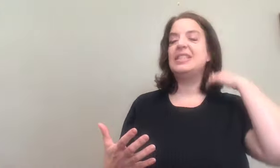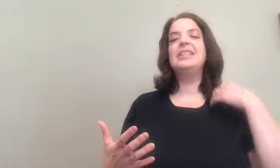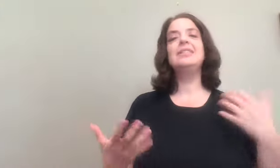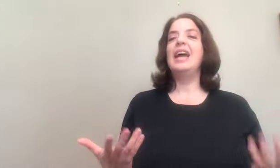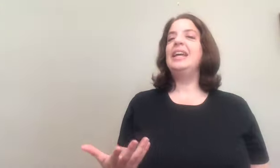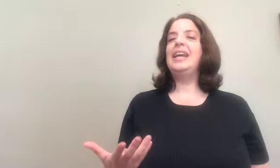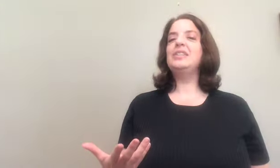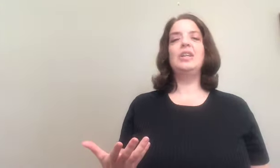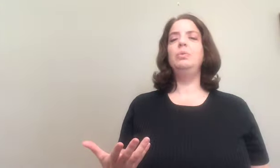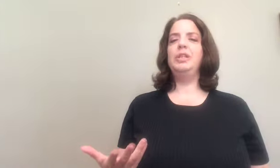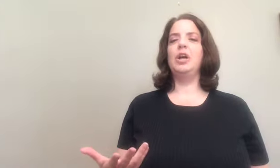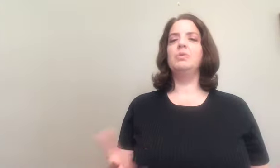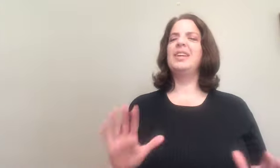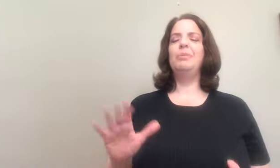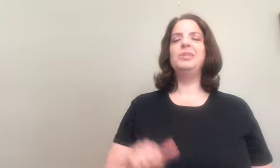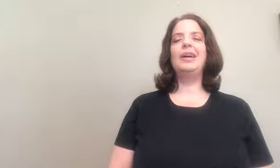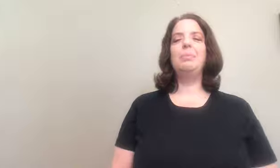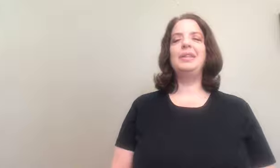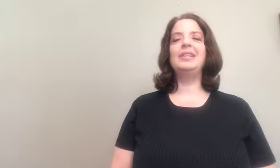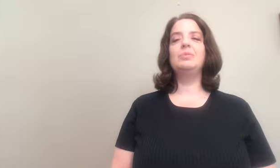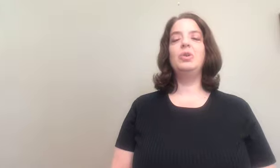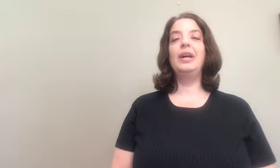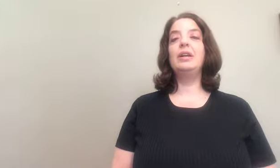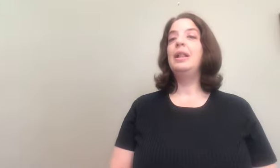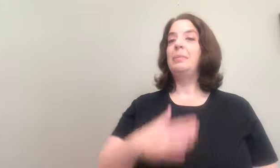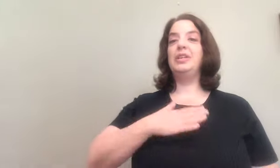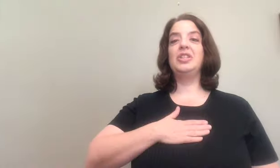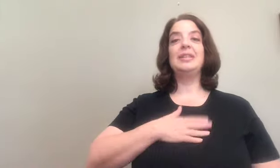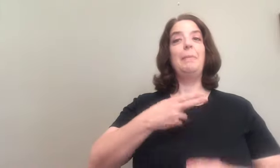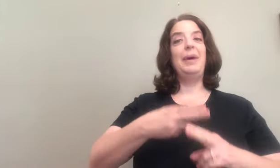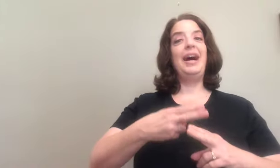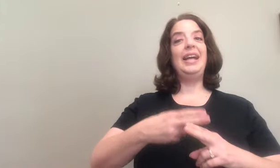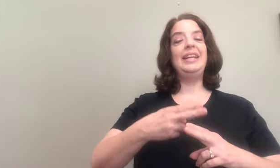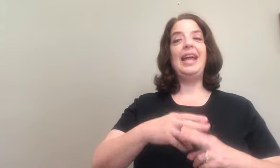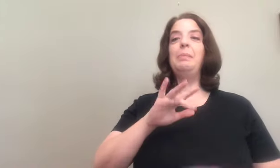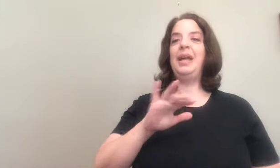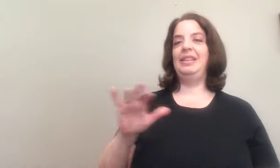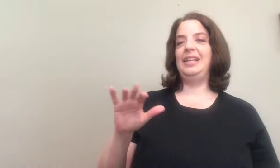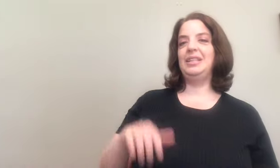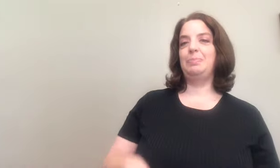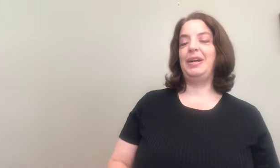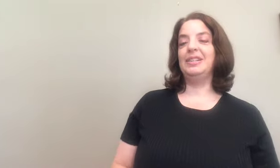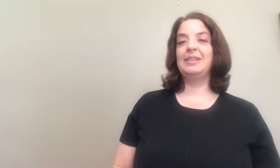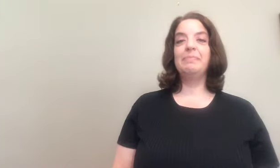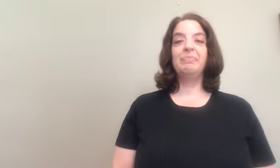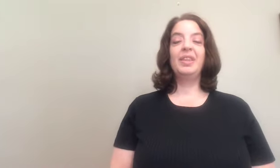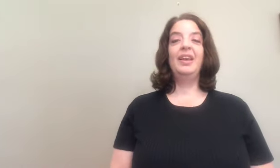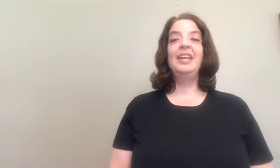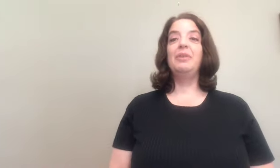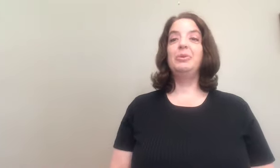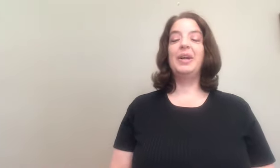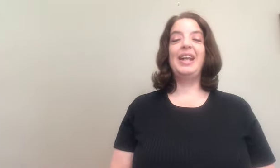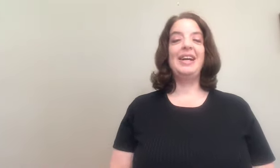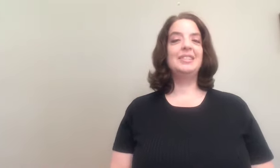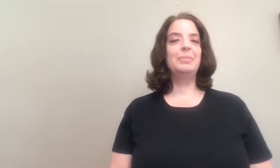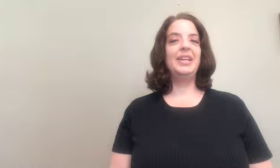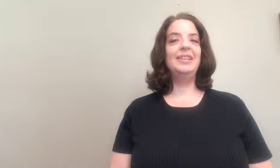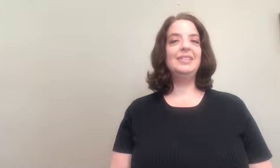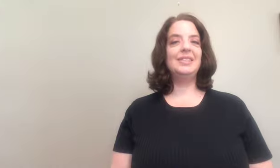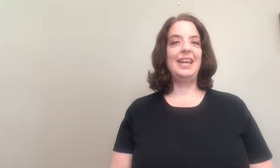sentence. In ASL, we don't. And we'll talk about that some more later. But you just, my name, and then you spell it. Now, if you wanted to ask somebody else's name